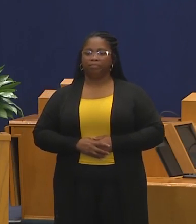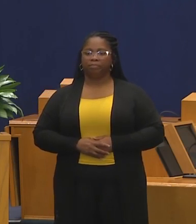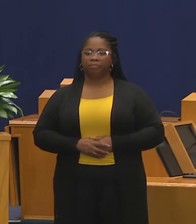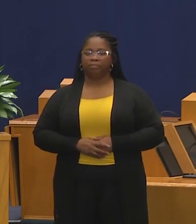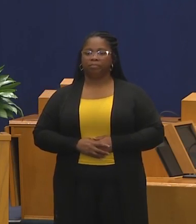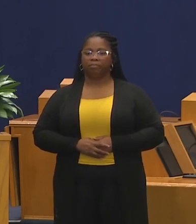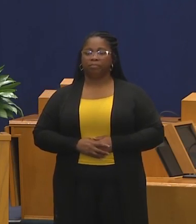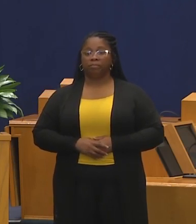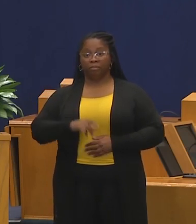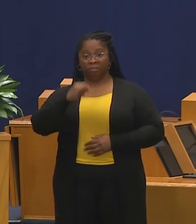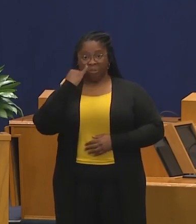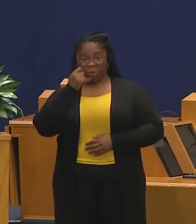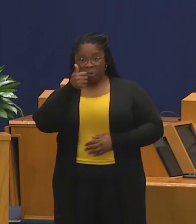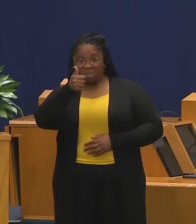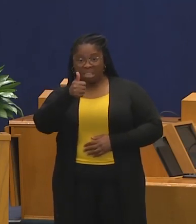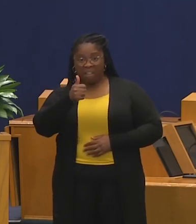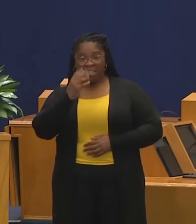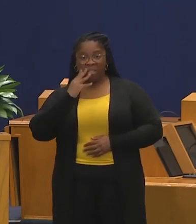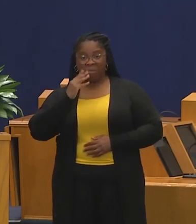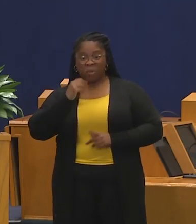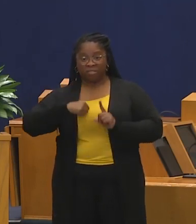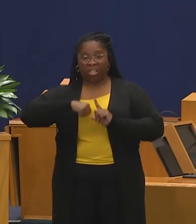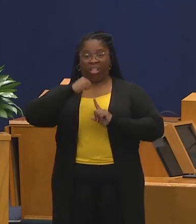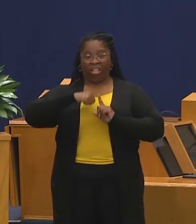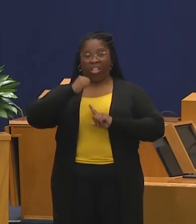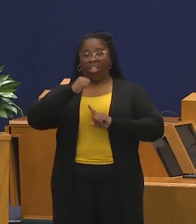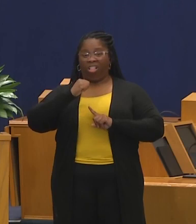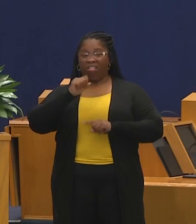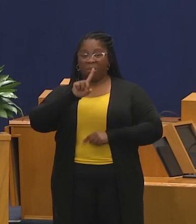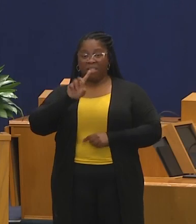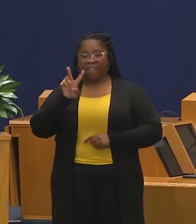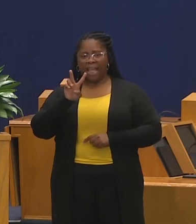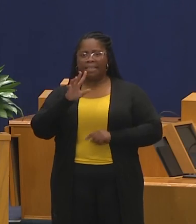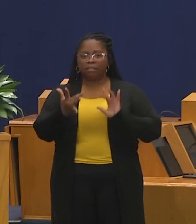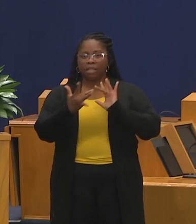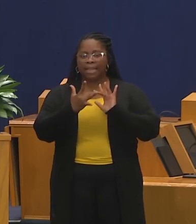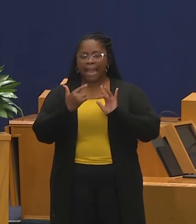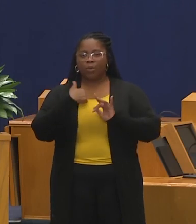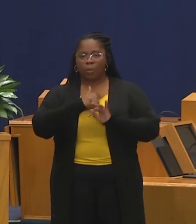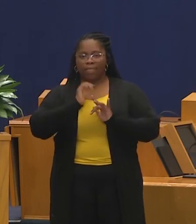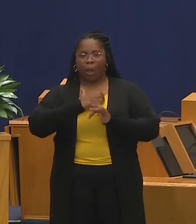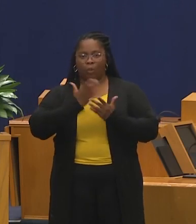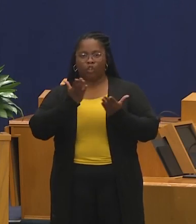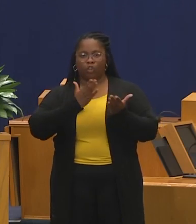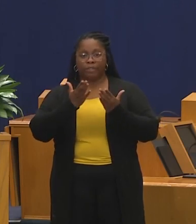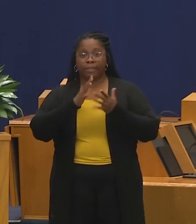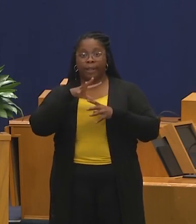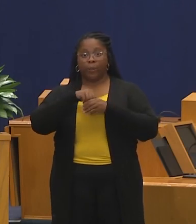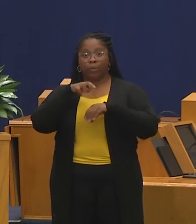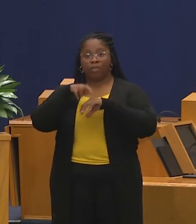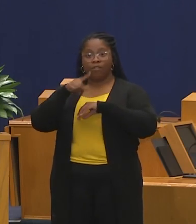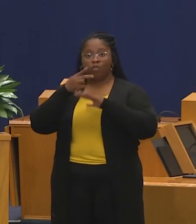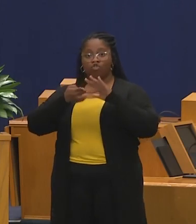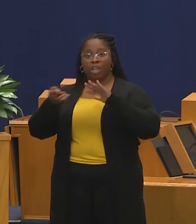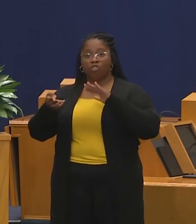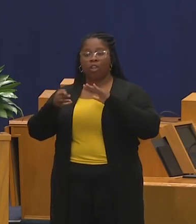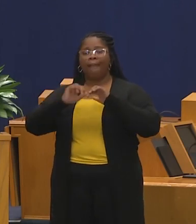if you yourself are experiencing domestic violence, you can connect with any of our abundance of services, including a referral to a shelter, by calling